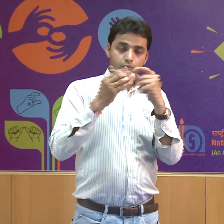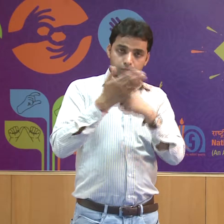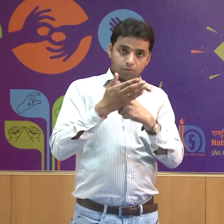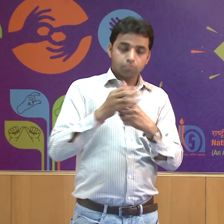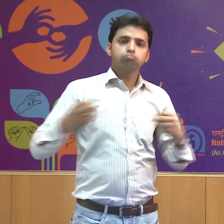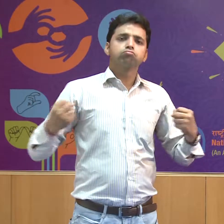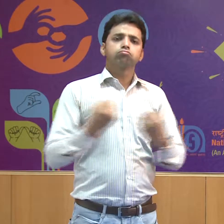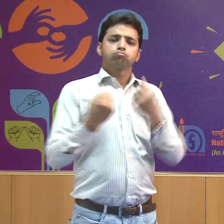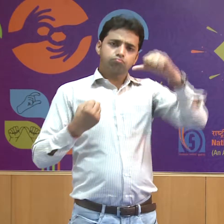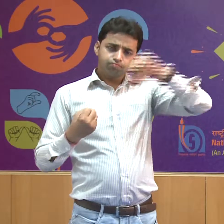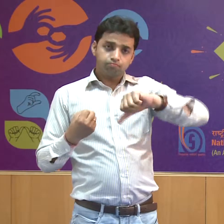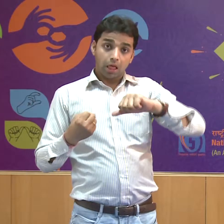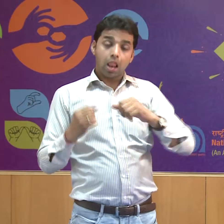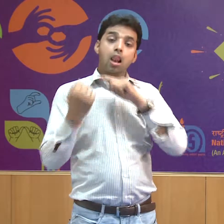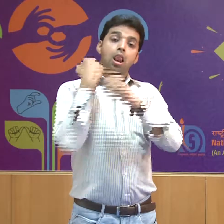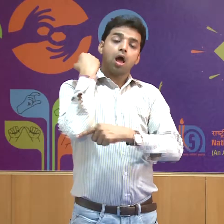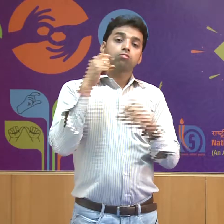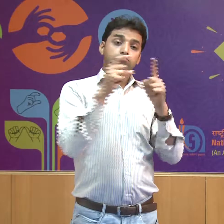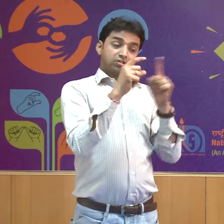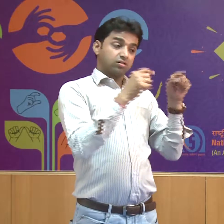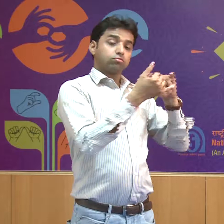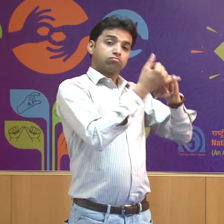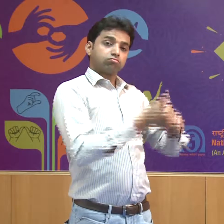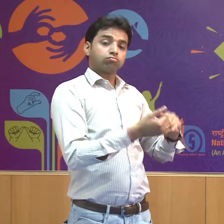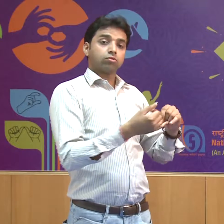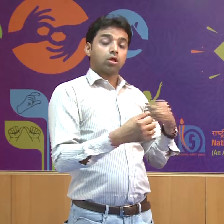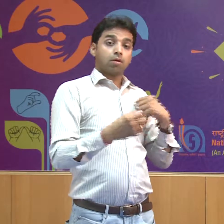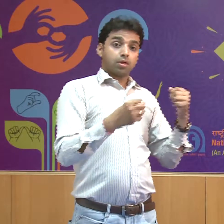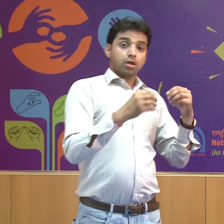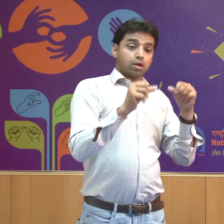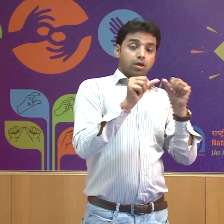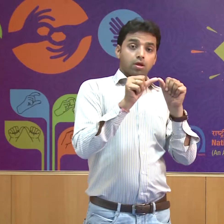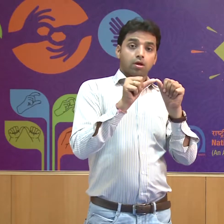defeated the last Delhi Sultanate Ibrahim Lodi